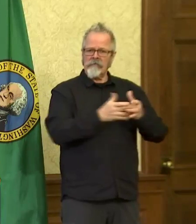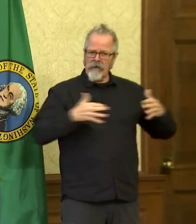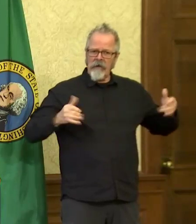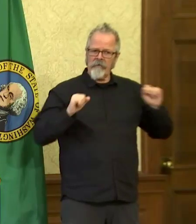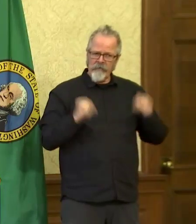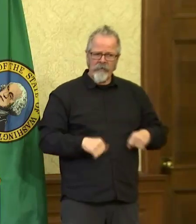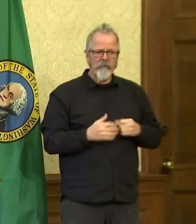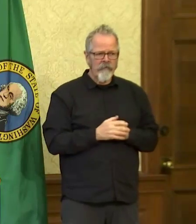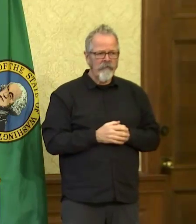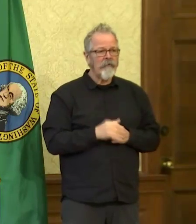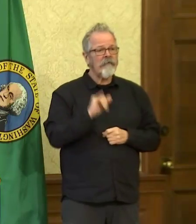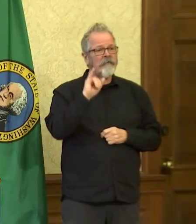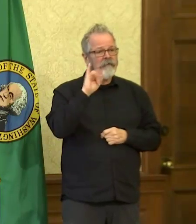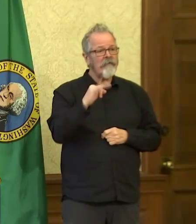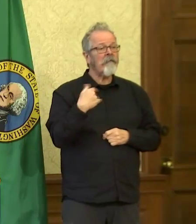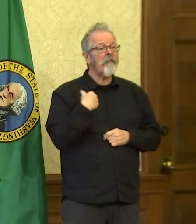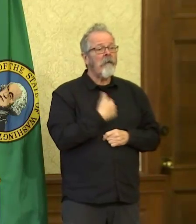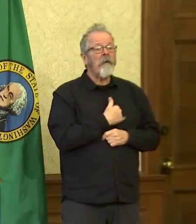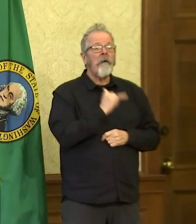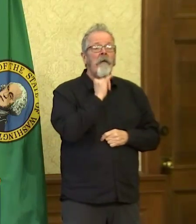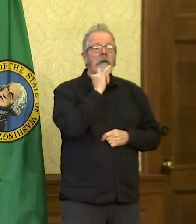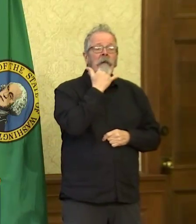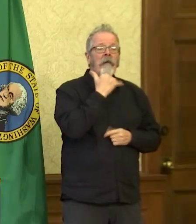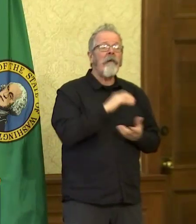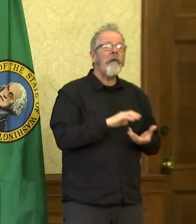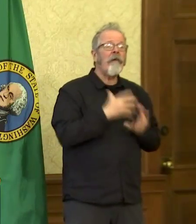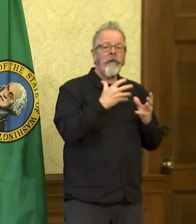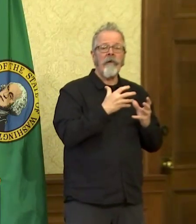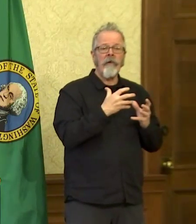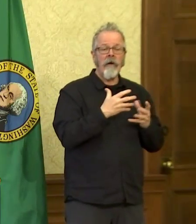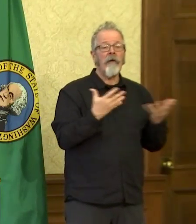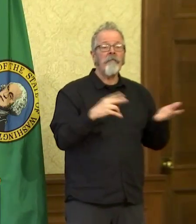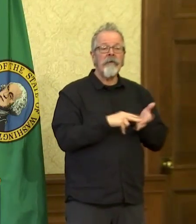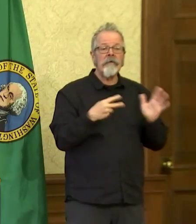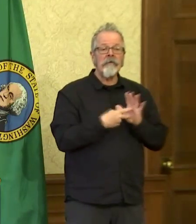all. Thanks, Mark. Greg?